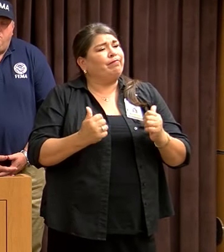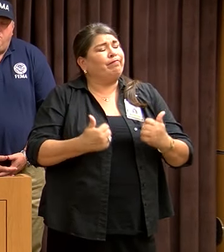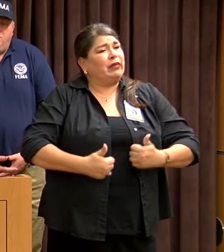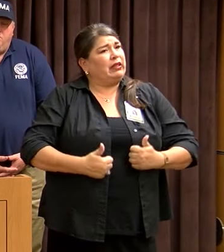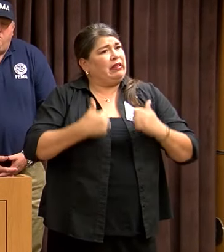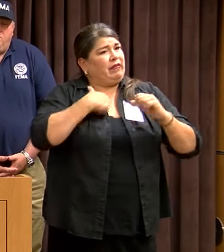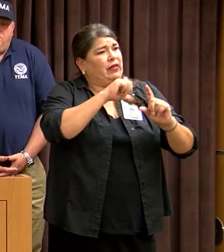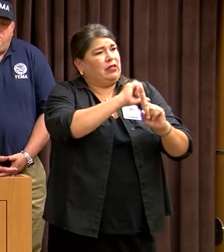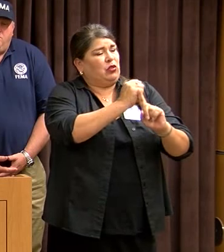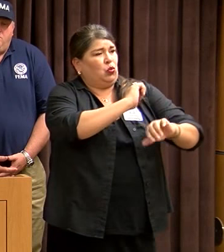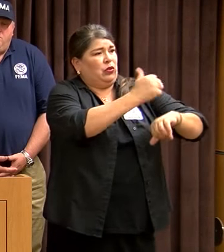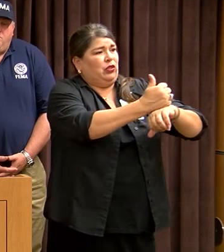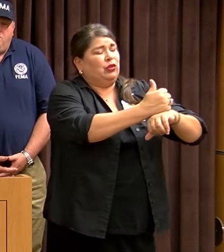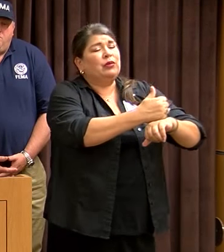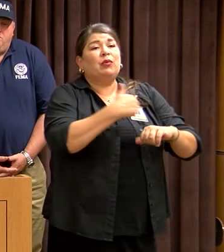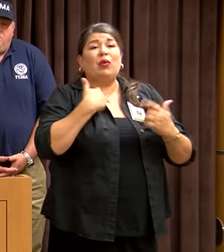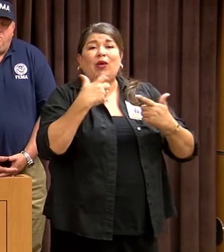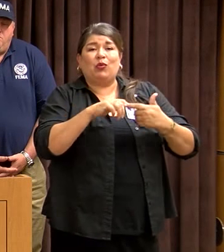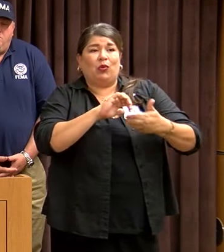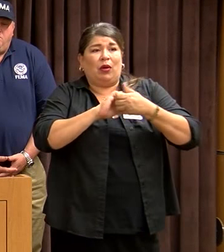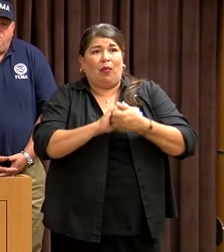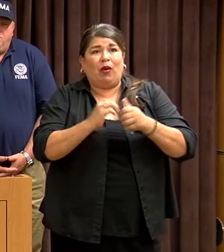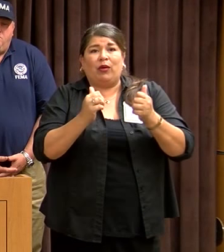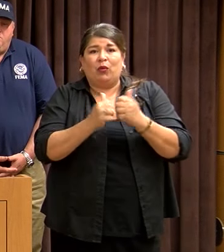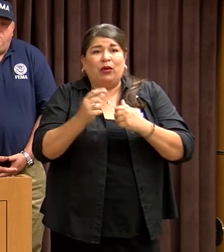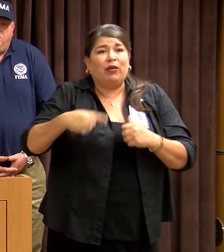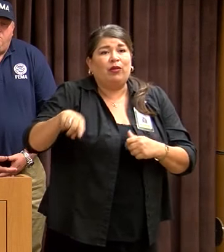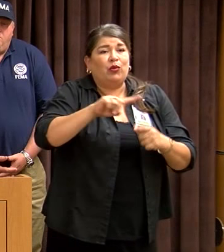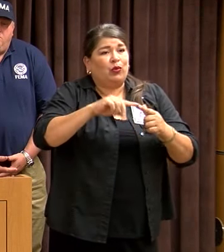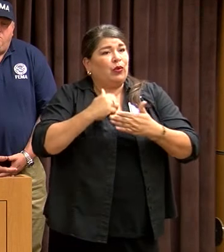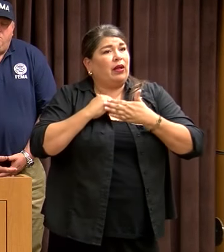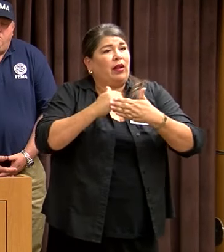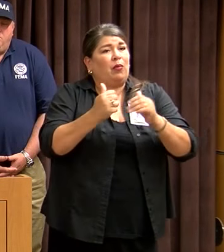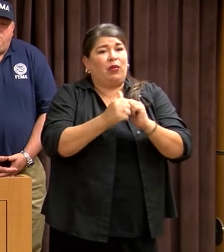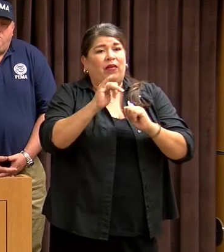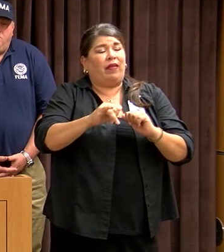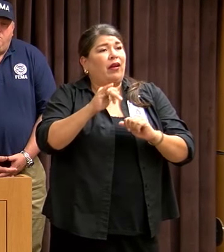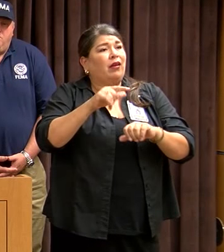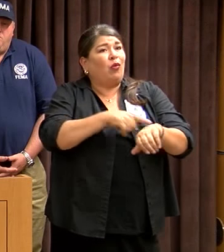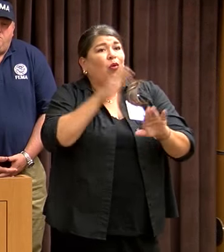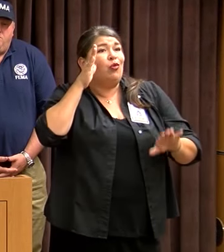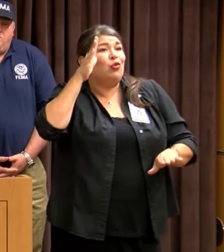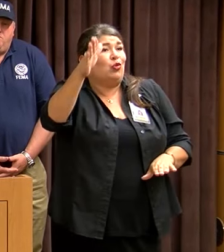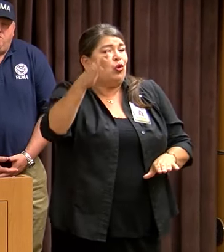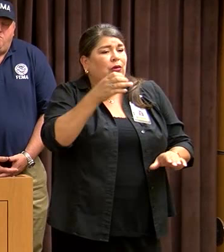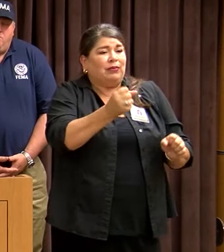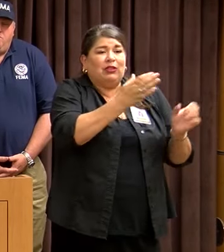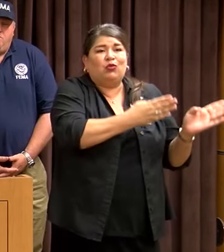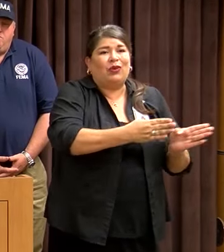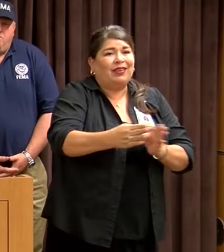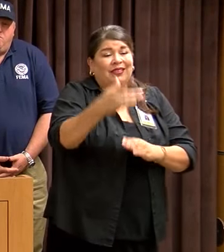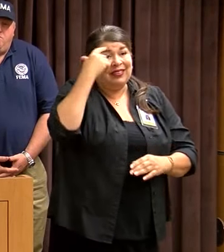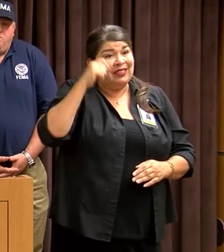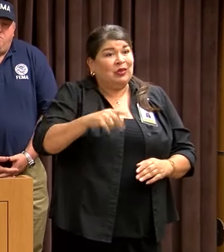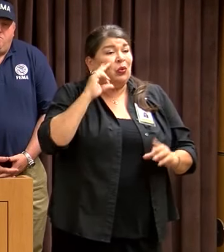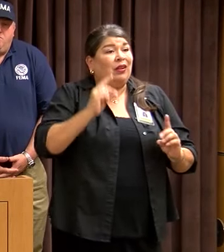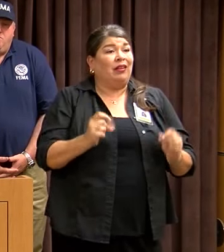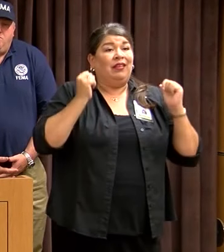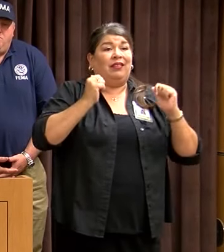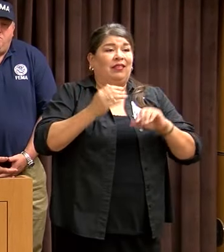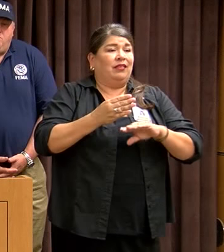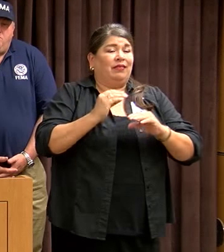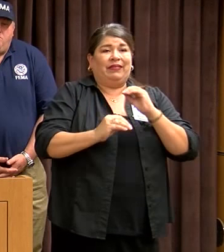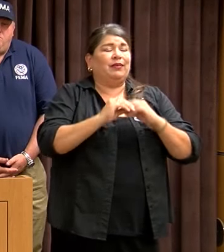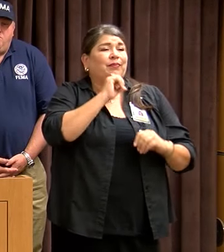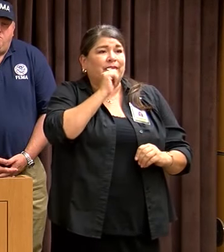you know, we want to be able to partner with you to help you with that long-term strategy because this is not going to be quick. Also, we're going to